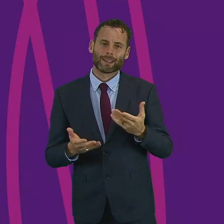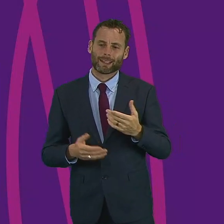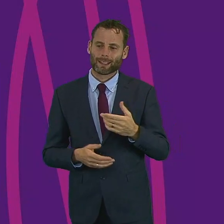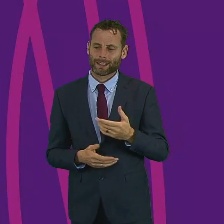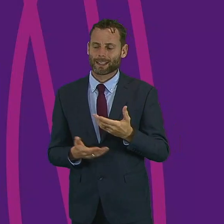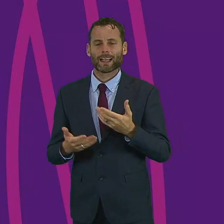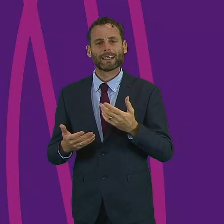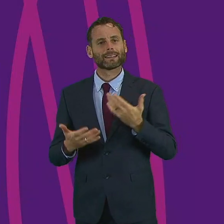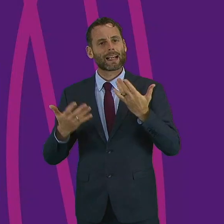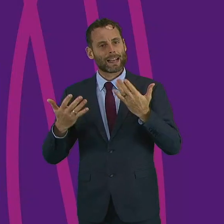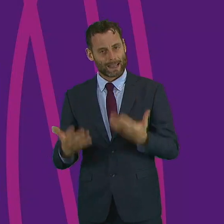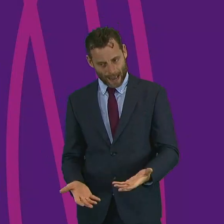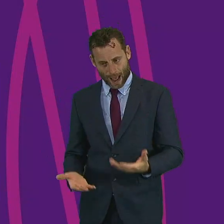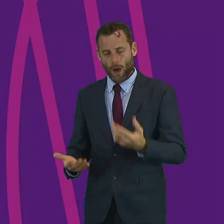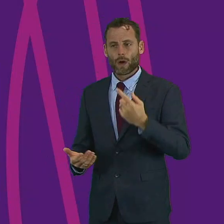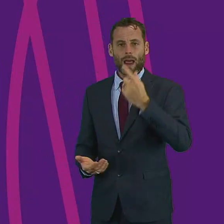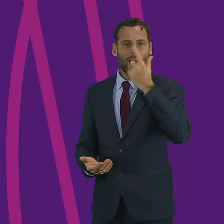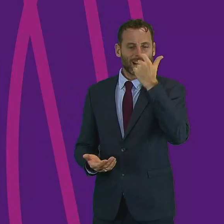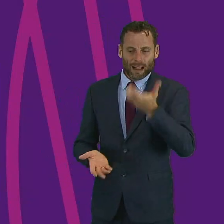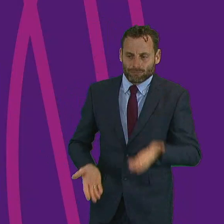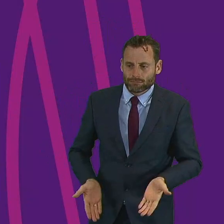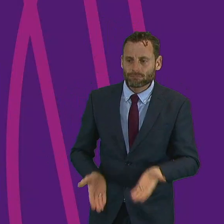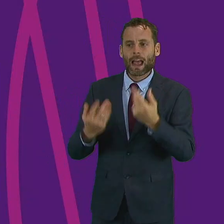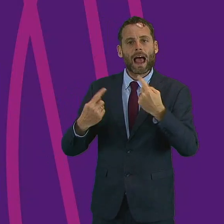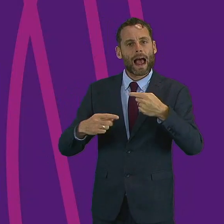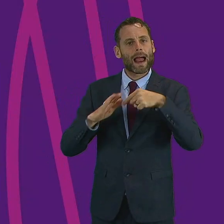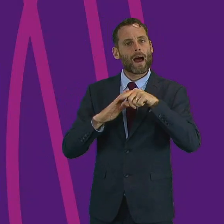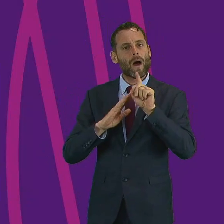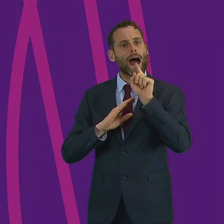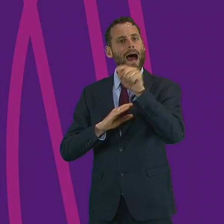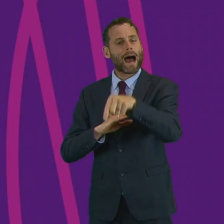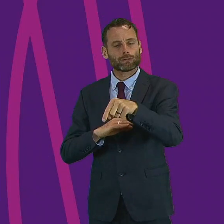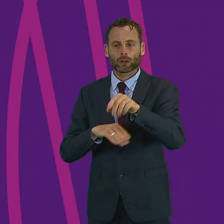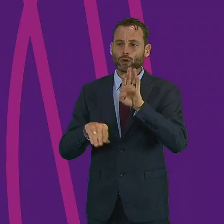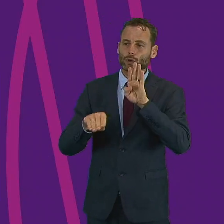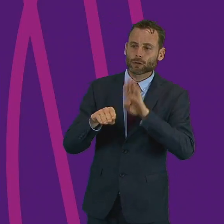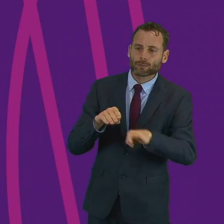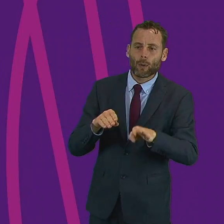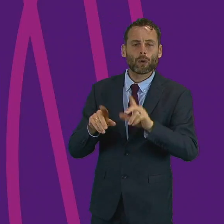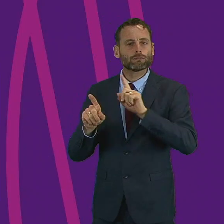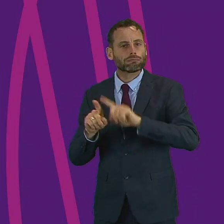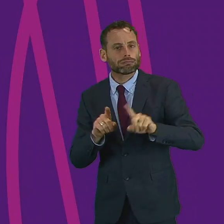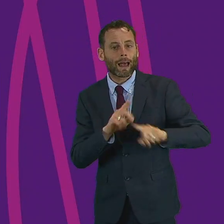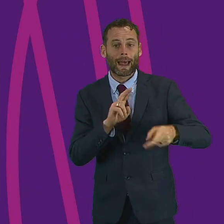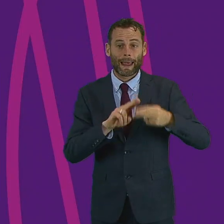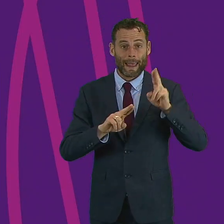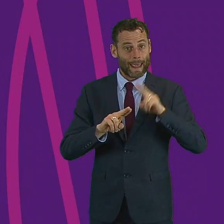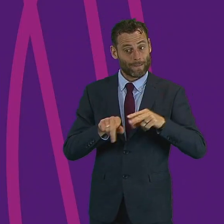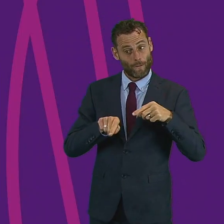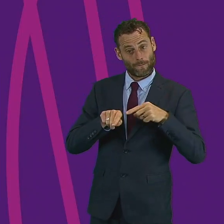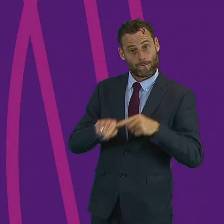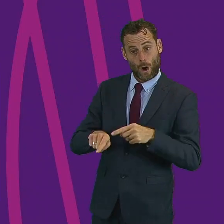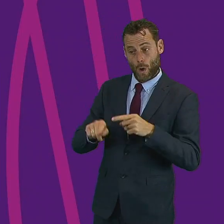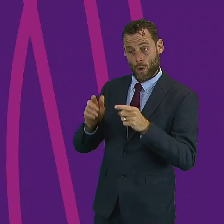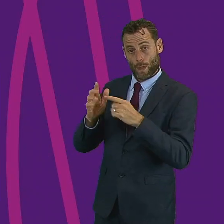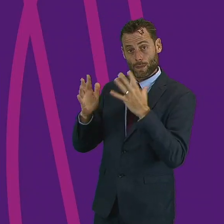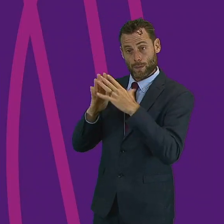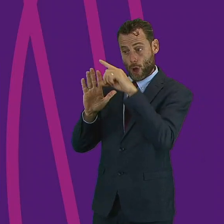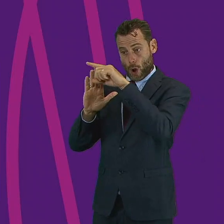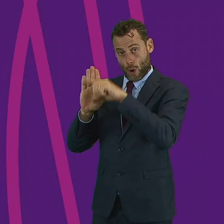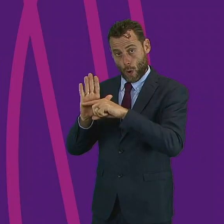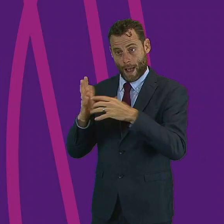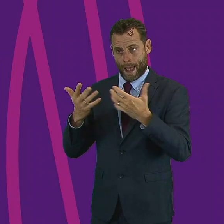coronavirus restrictions. For months now, people across the country have made great personal sacrifices to play their part in reducing the spread